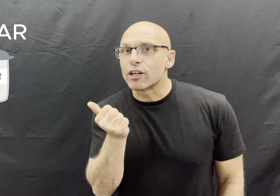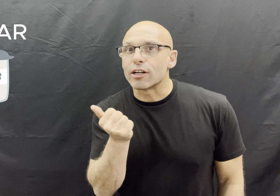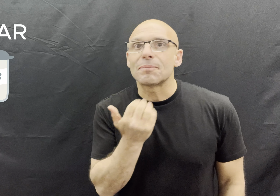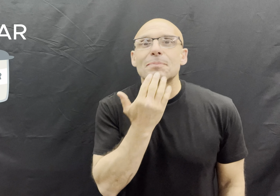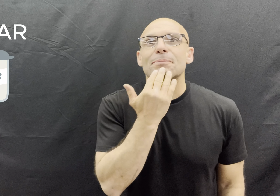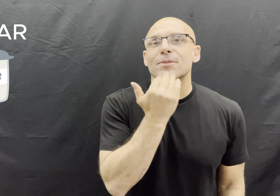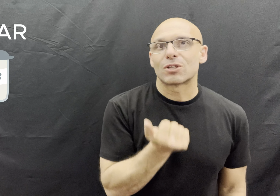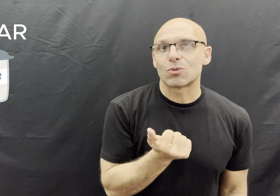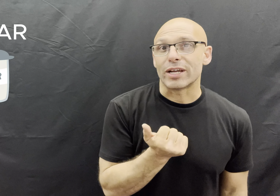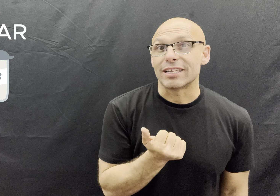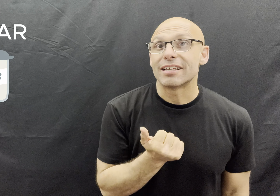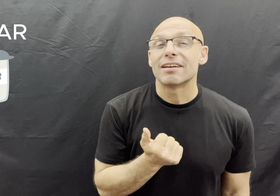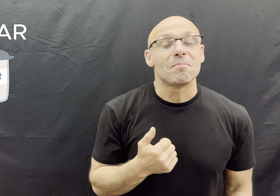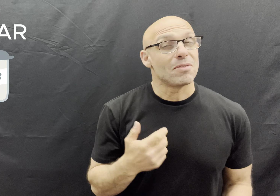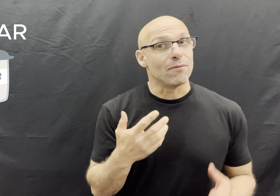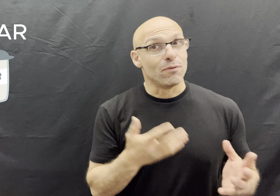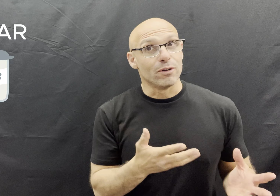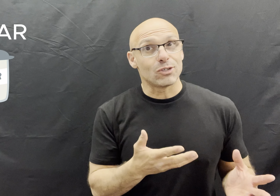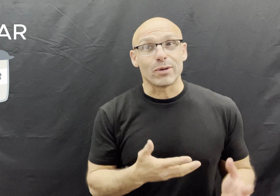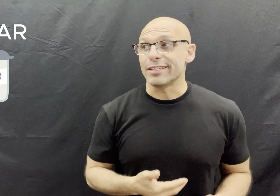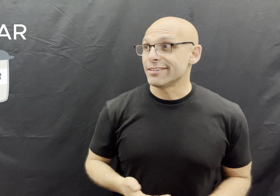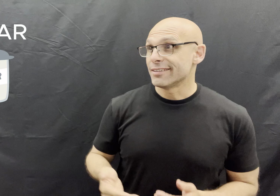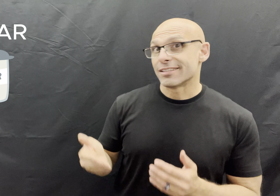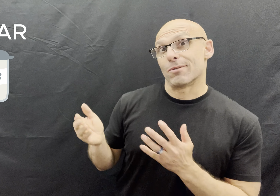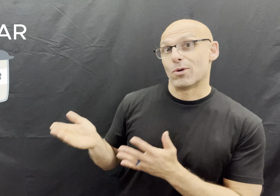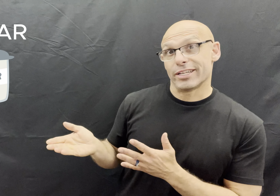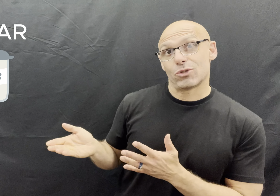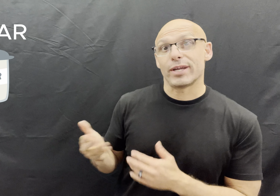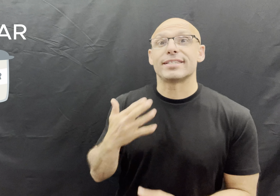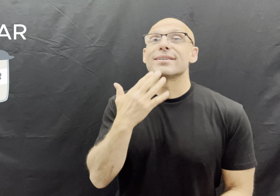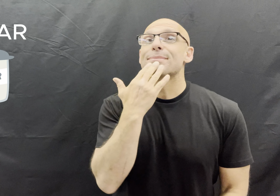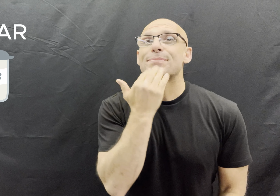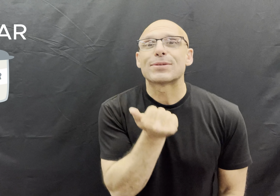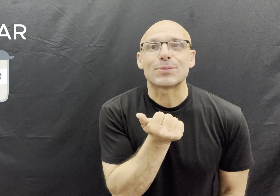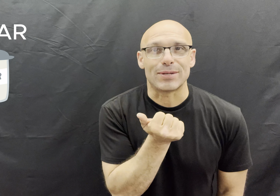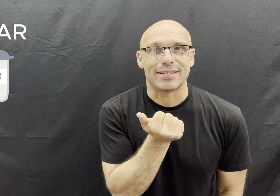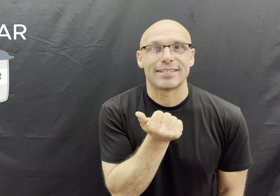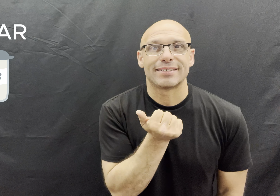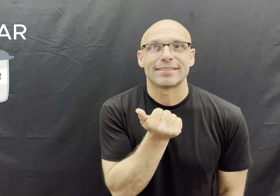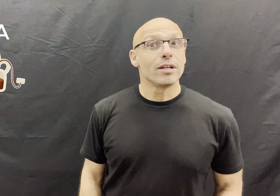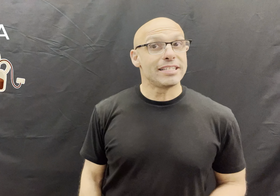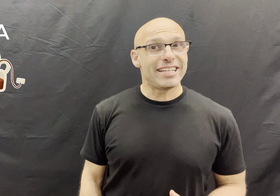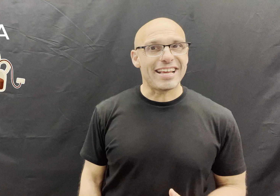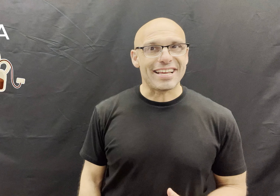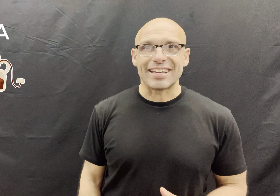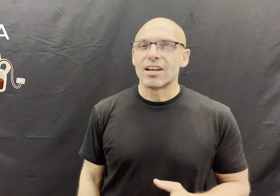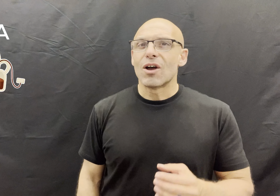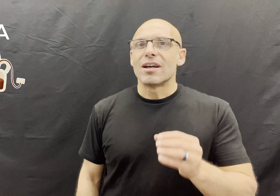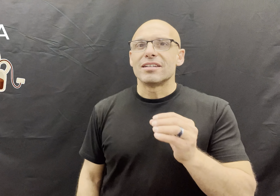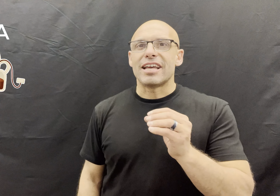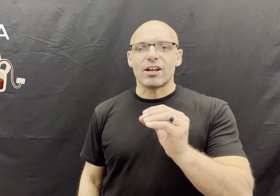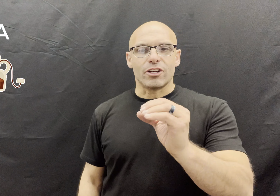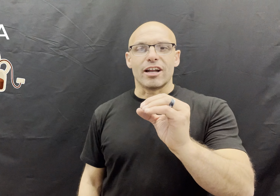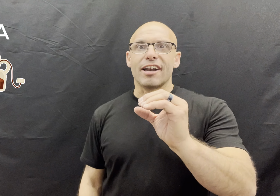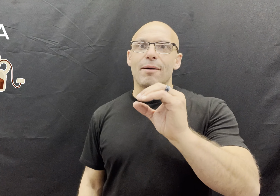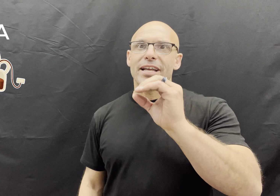sugar, sweet. The food is sweet, someone is sweet, sweet. Tea. Take your non-dominant hand